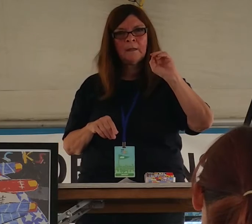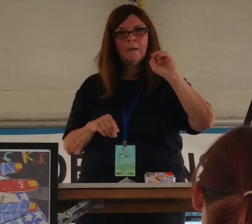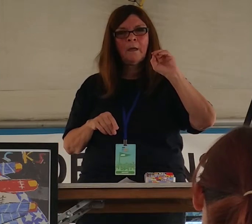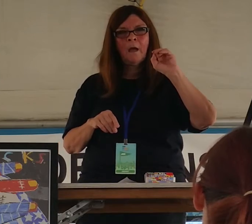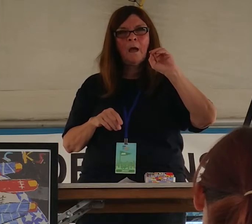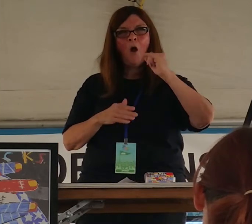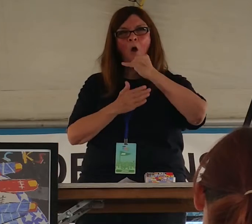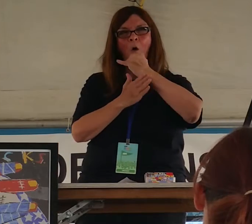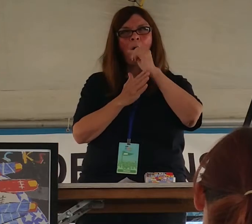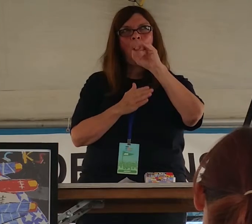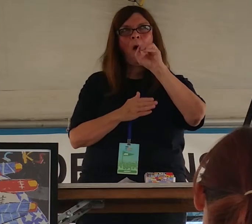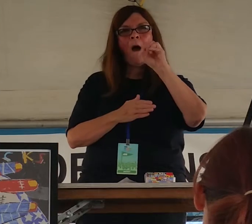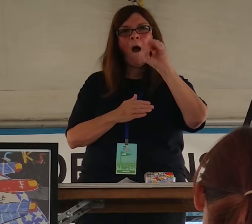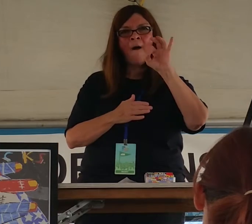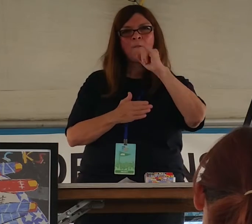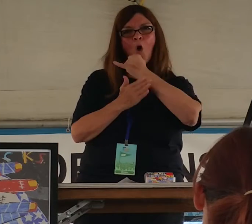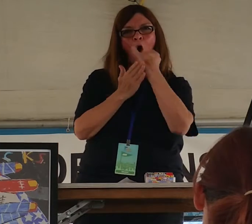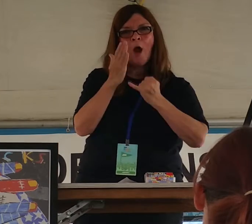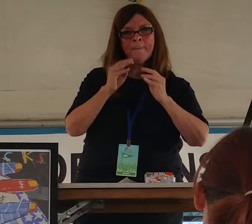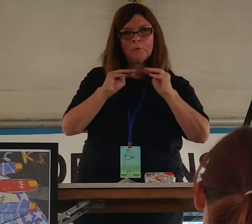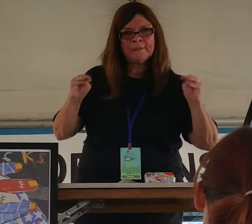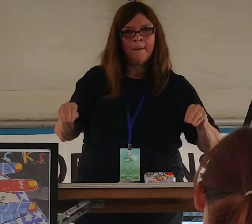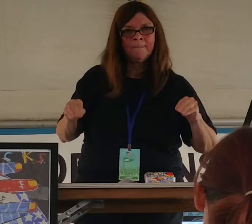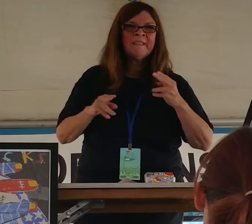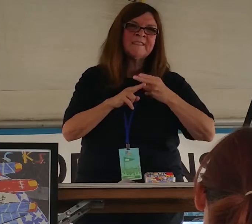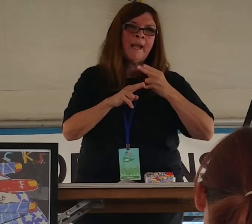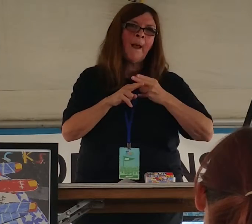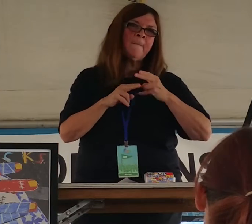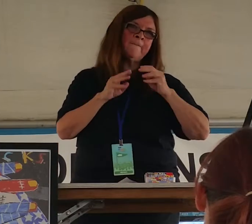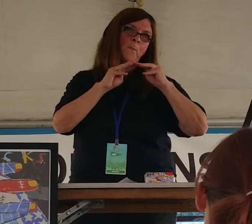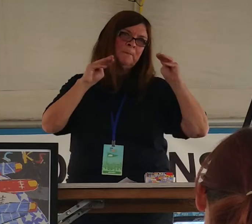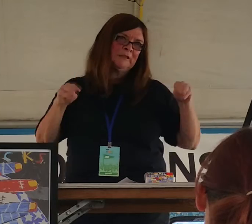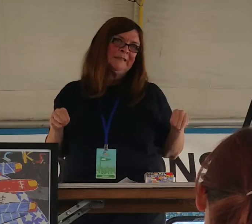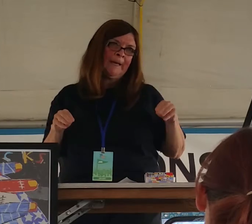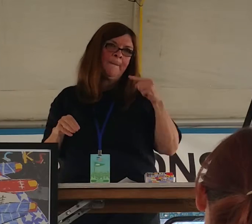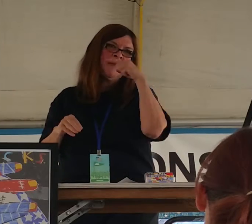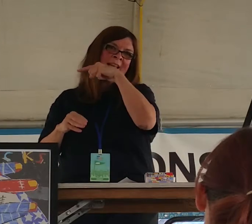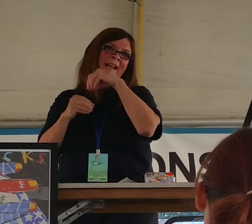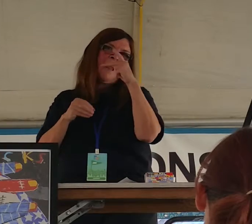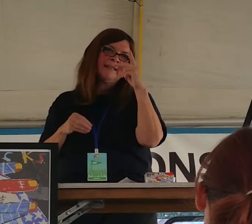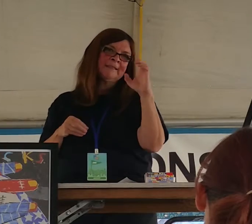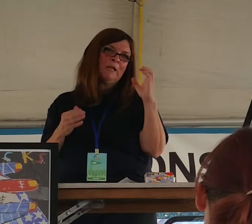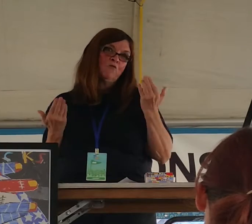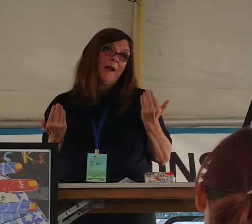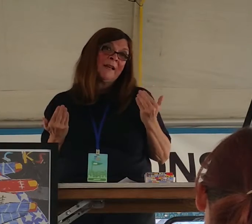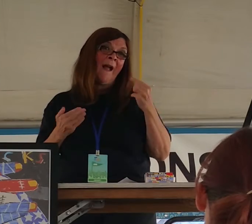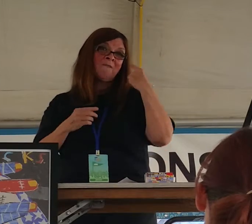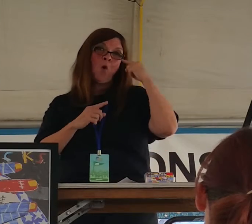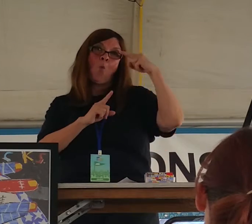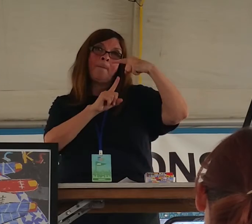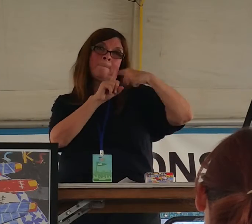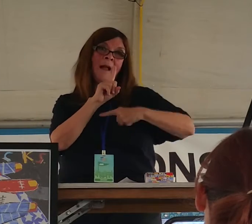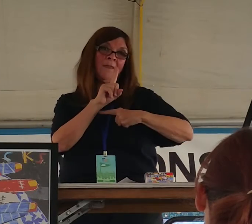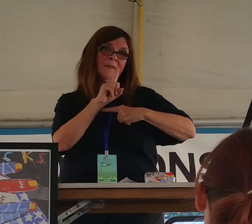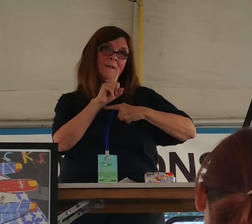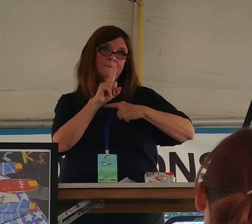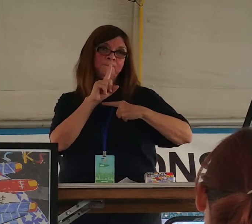Nelson Atkinson, the Art Museum, is also part of KC. He's going to